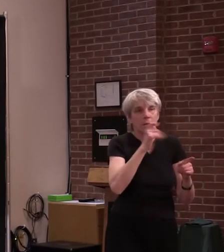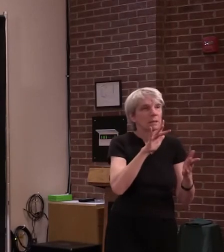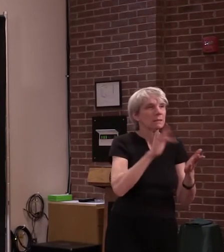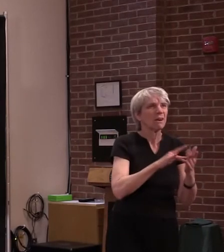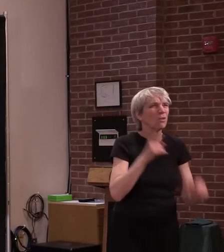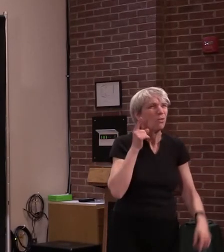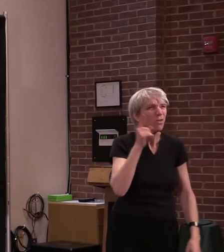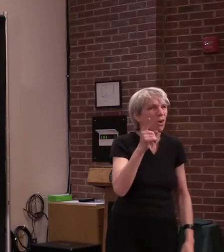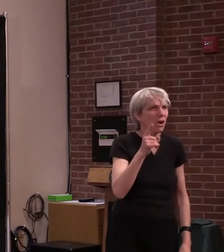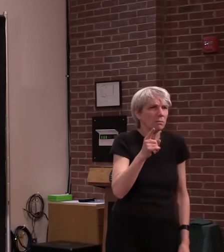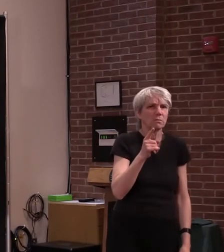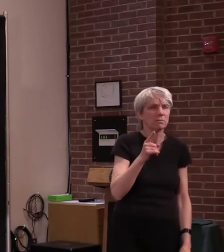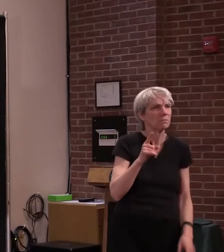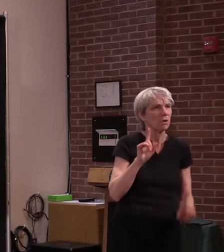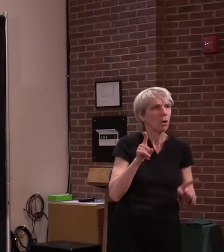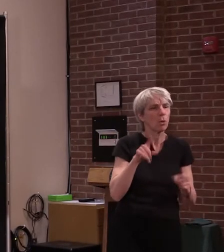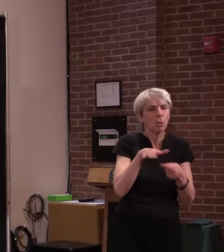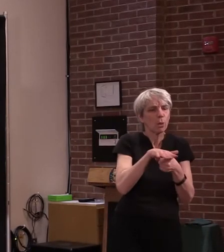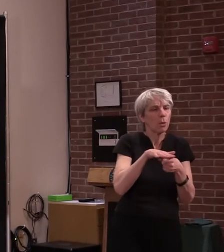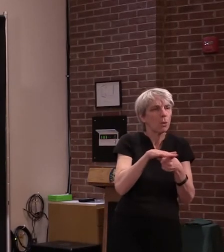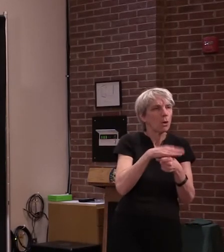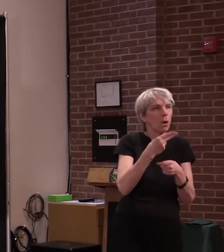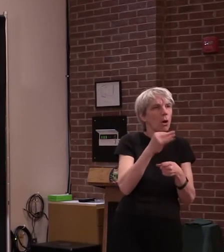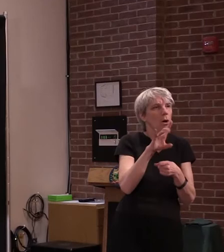hardware store.